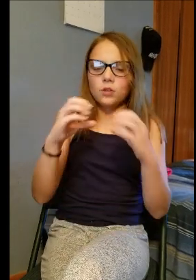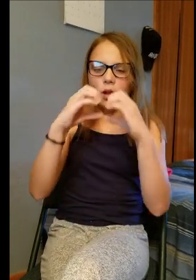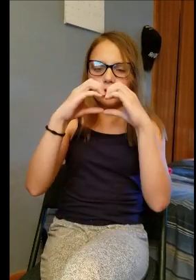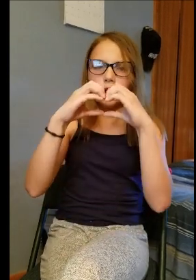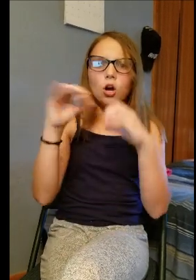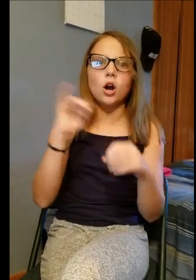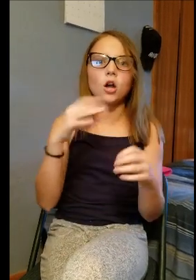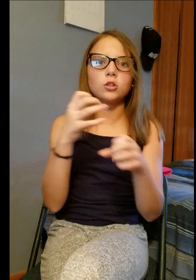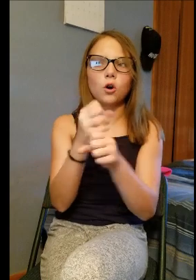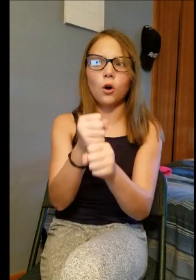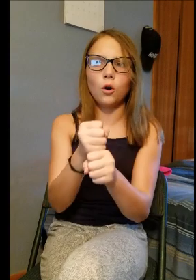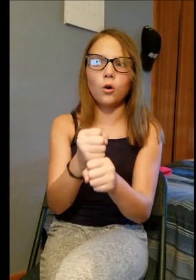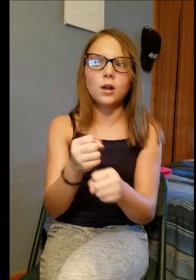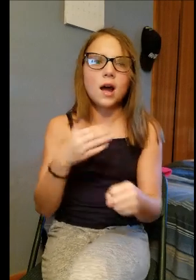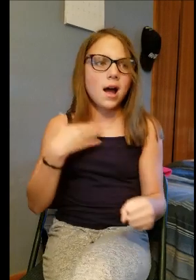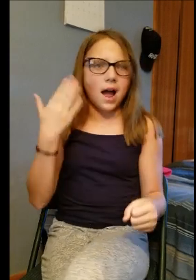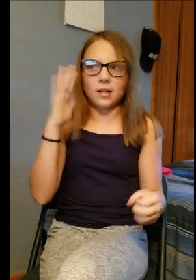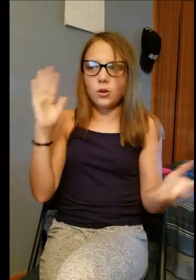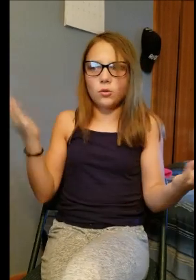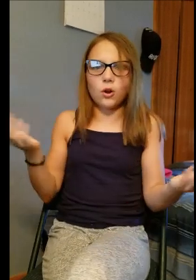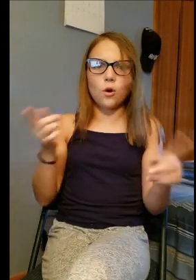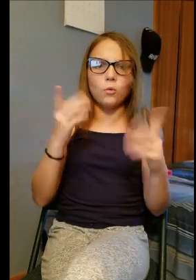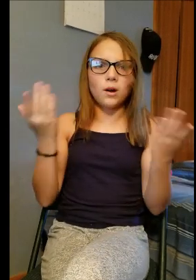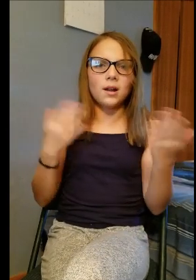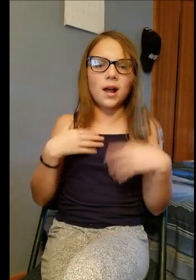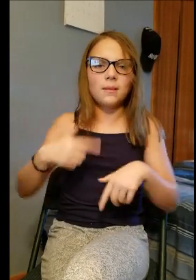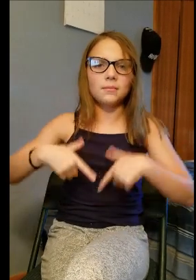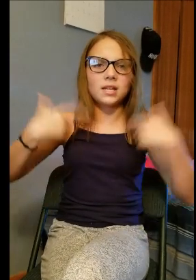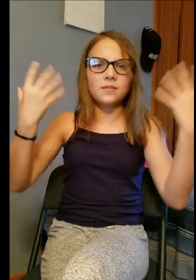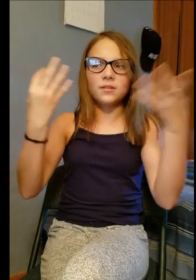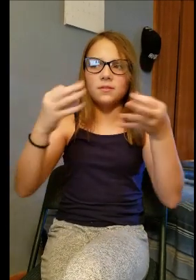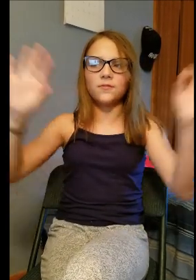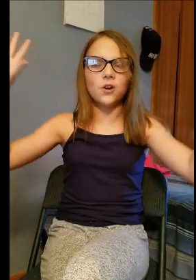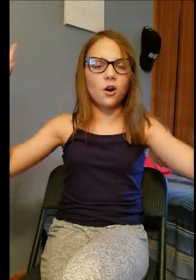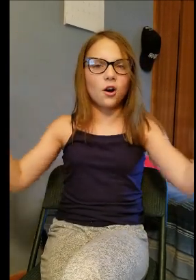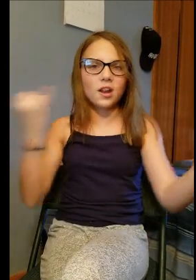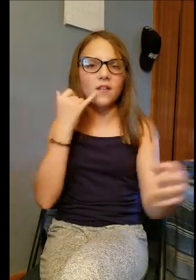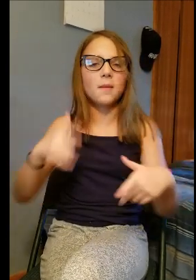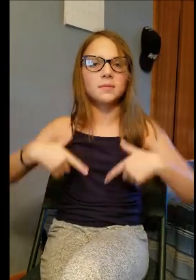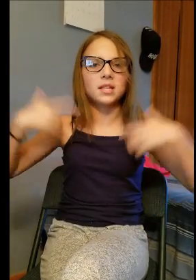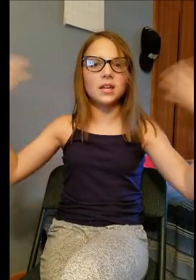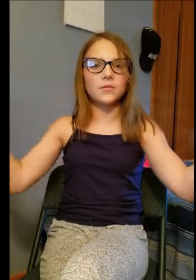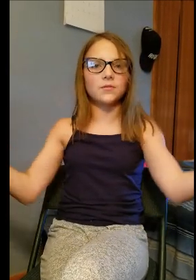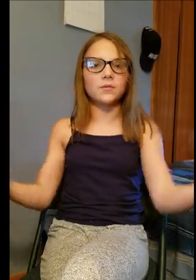your heart to hold? I don't know what I'm living for If I'm living